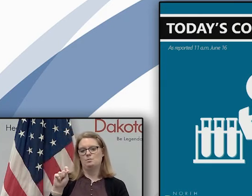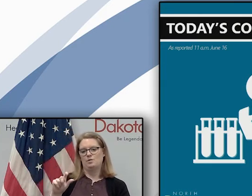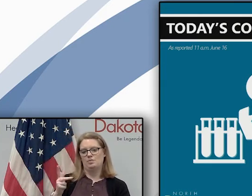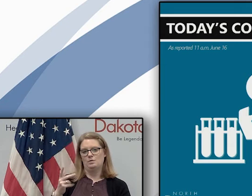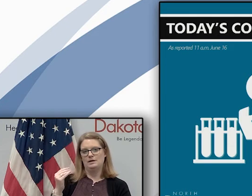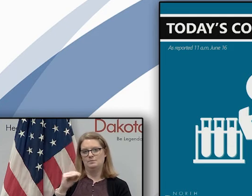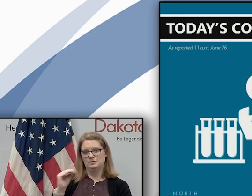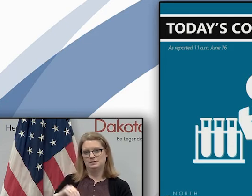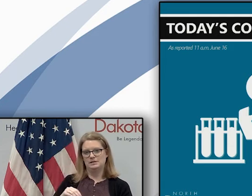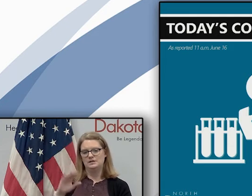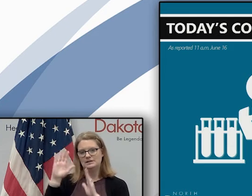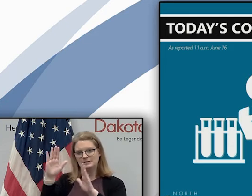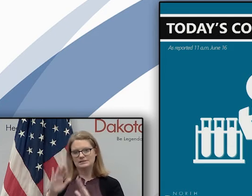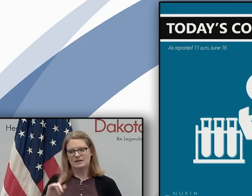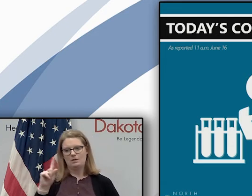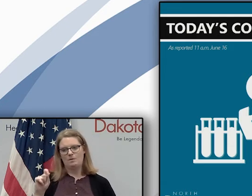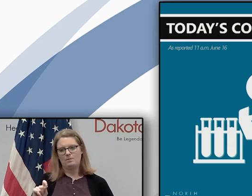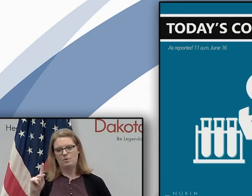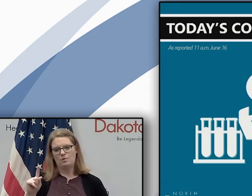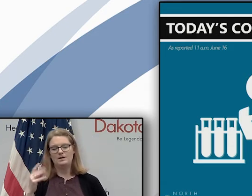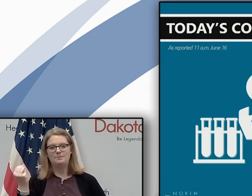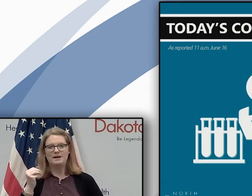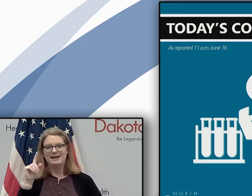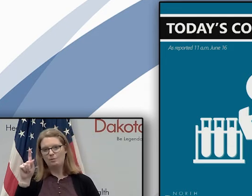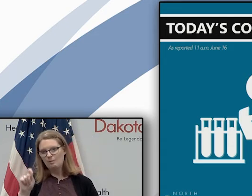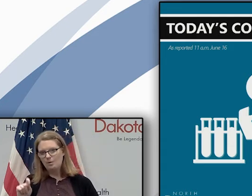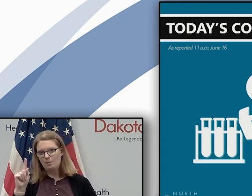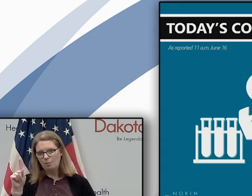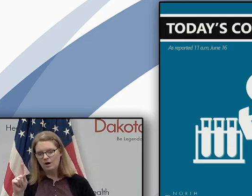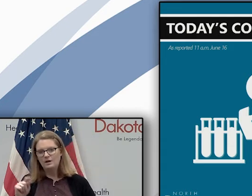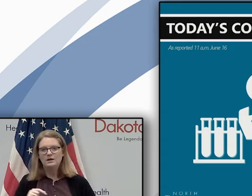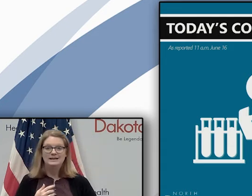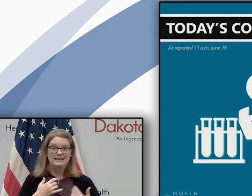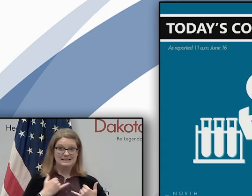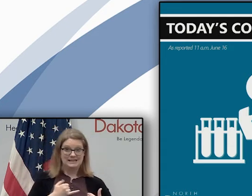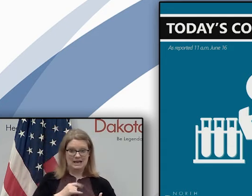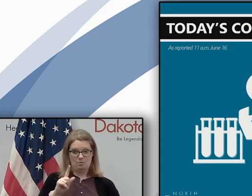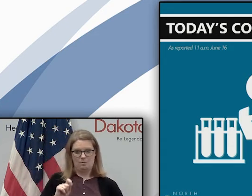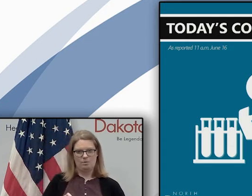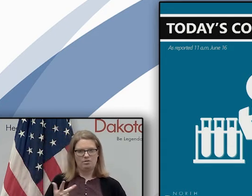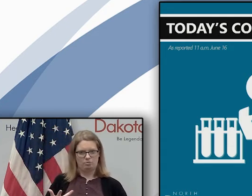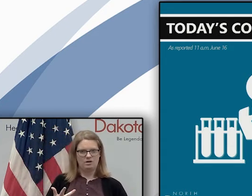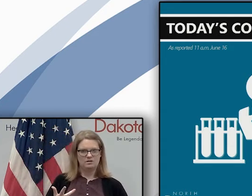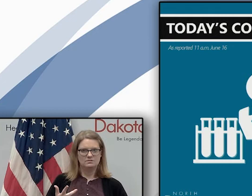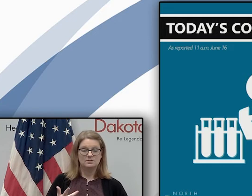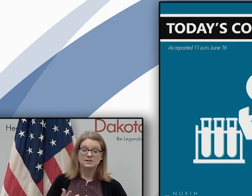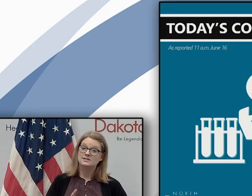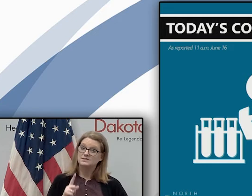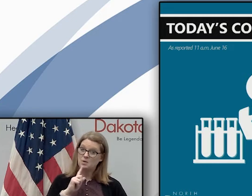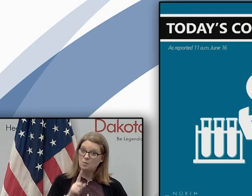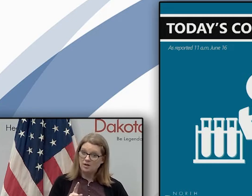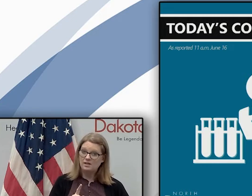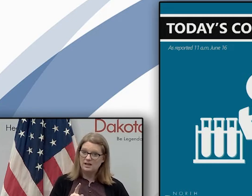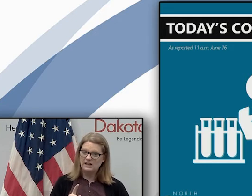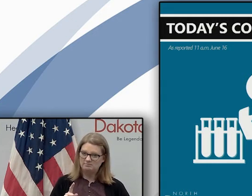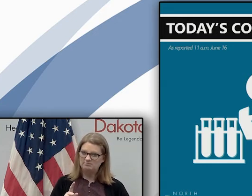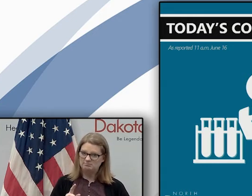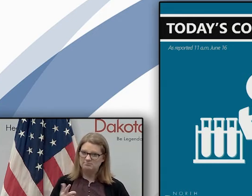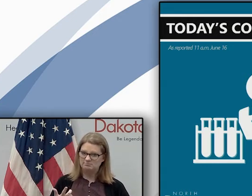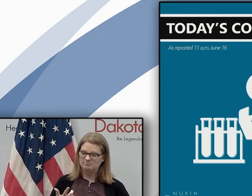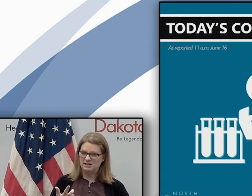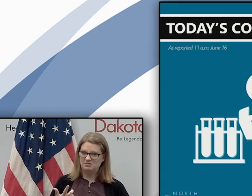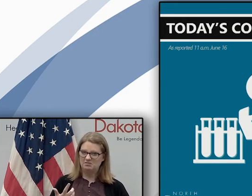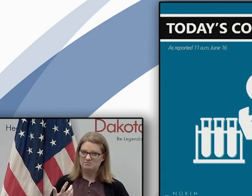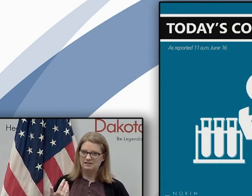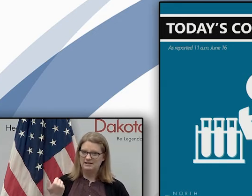1.3%, Sunday 1.1, Monday 1.1, today 1.3. And so we've really got a good string going here in